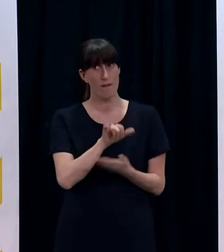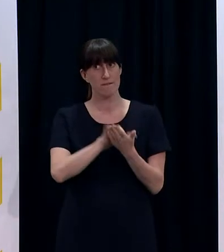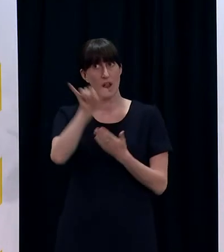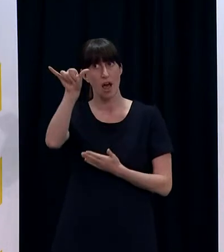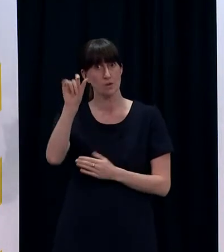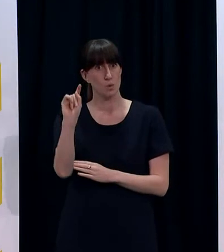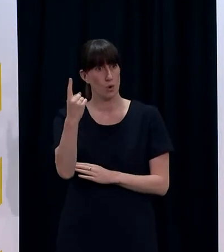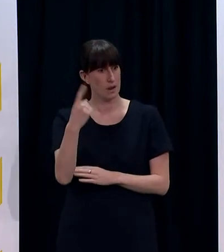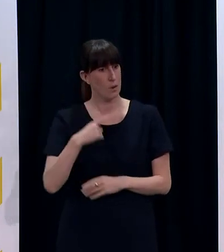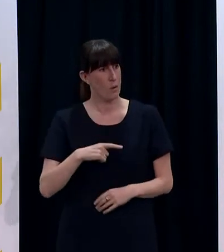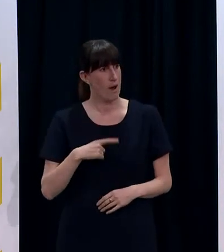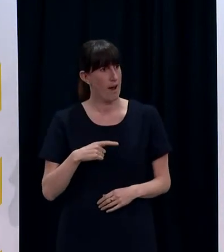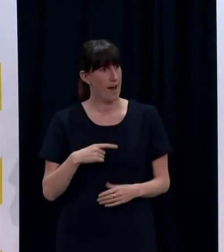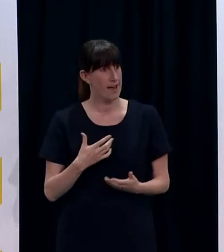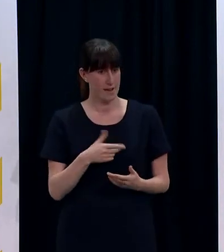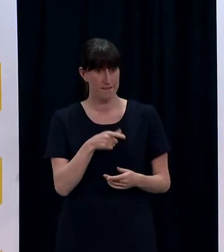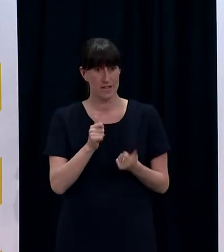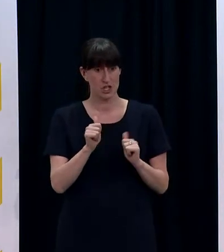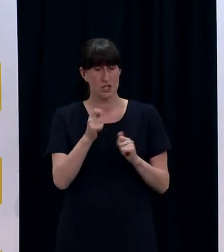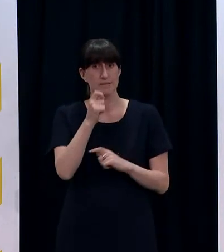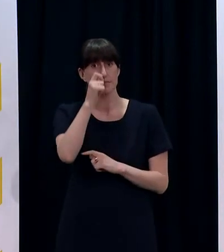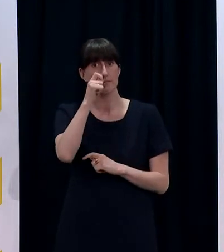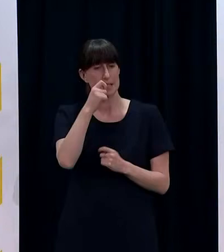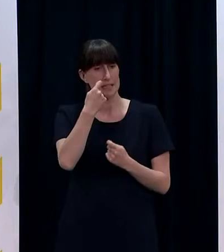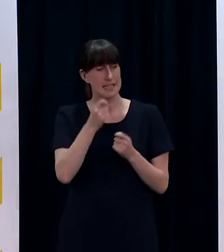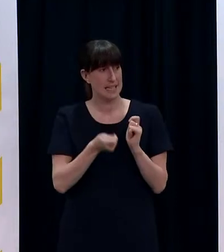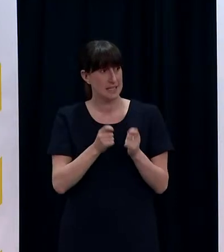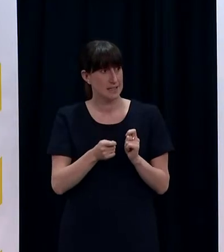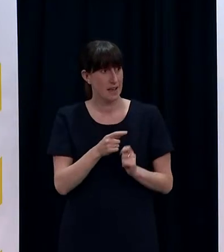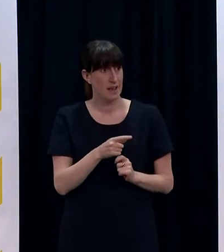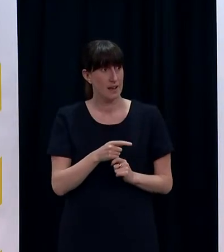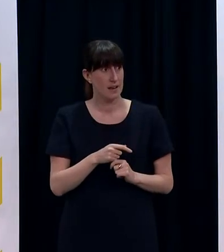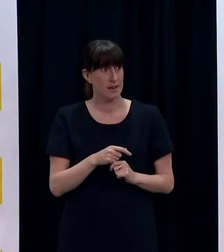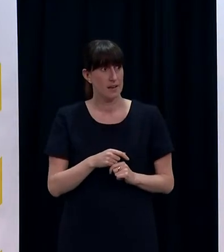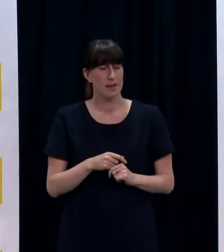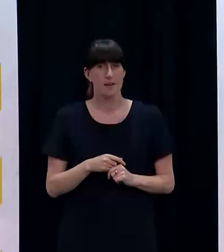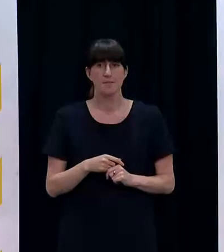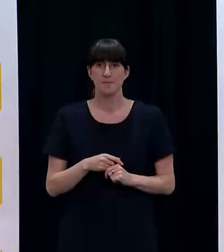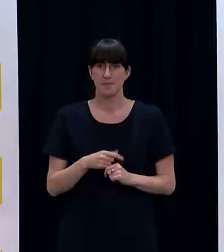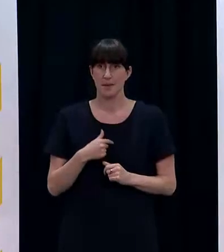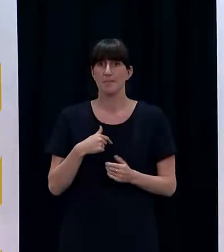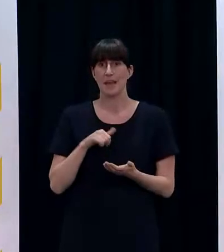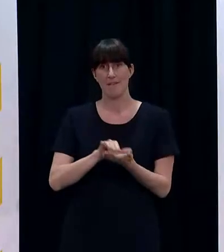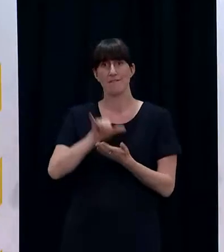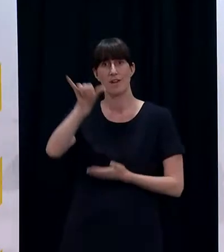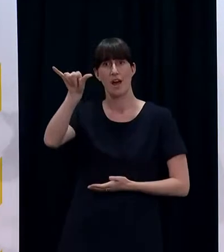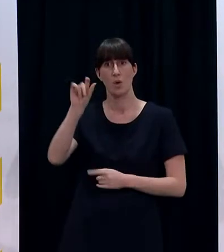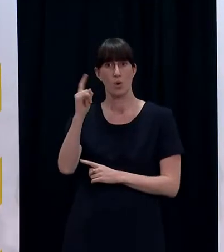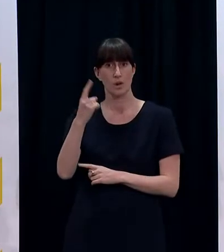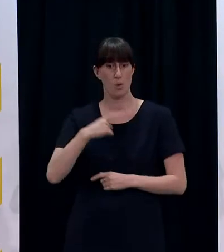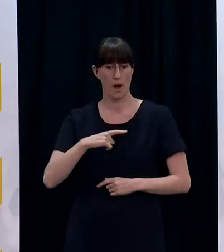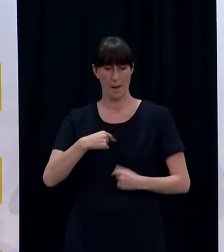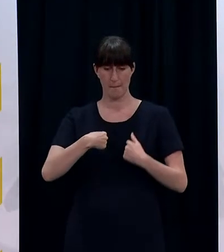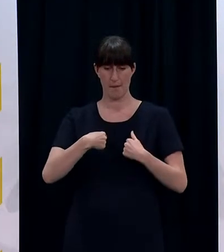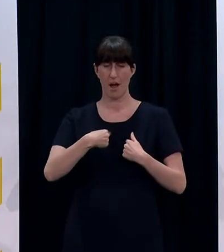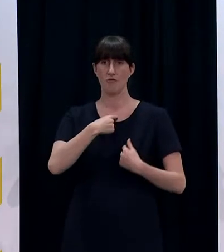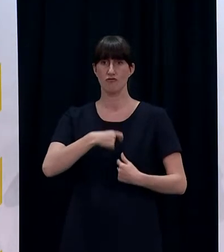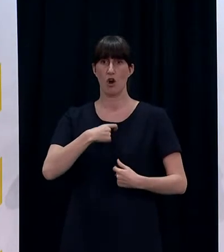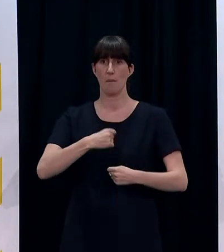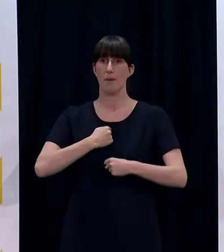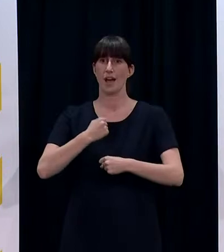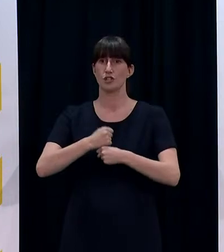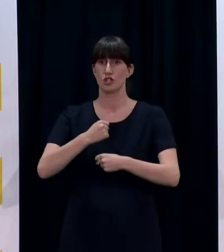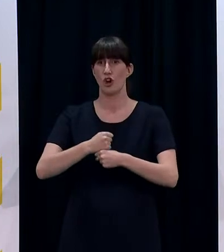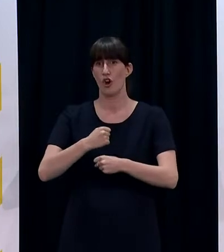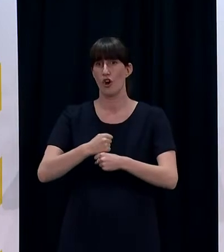Auckland? I went to Auckland as part of my role to have direct